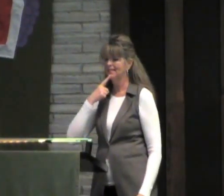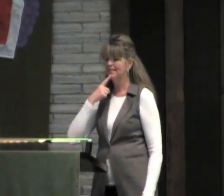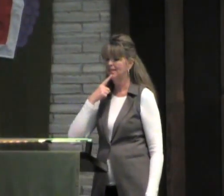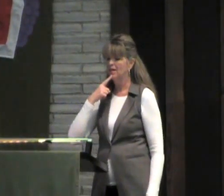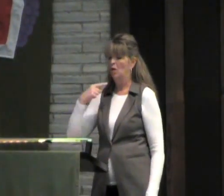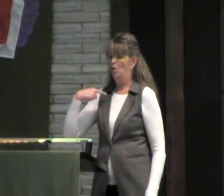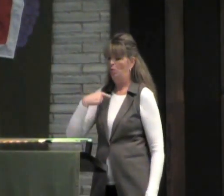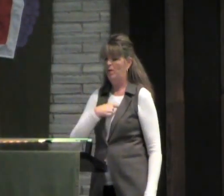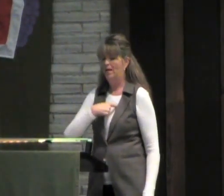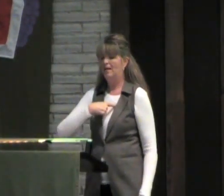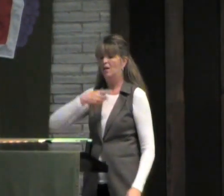It says,